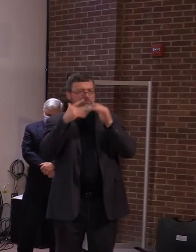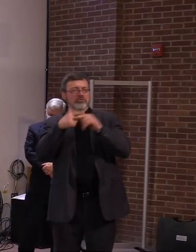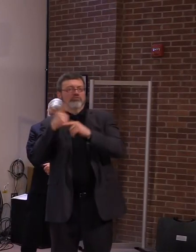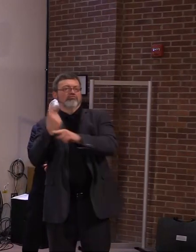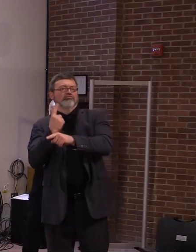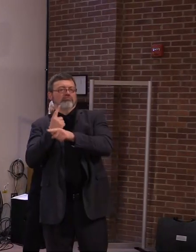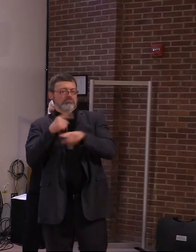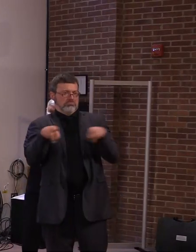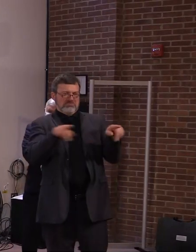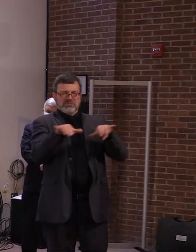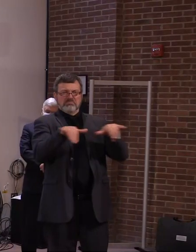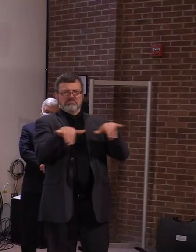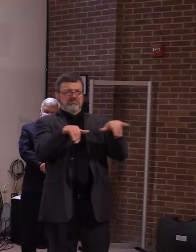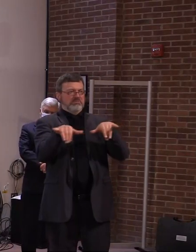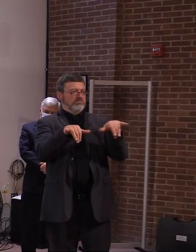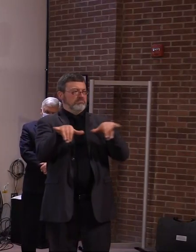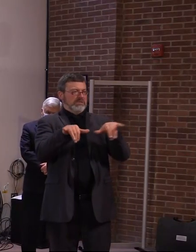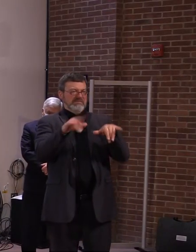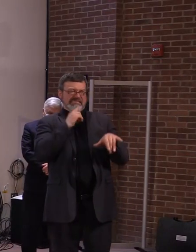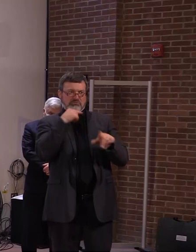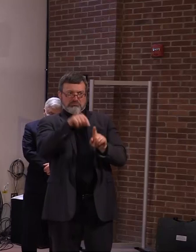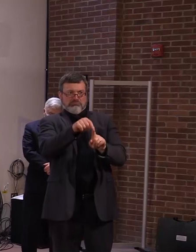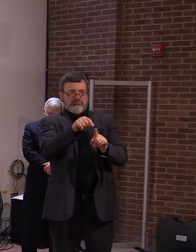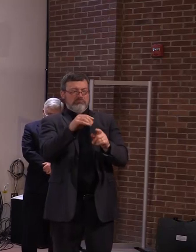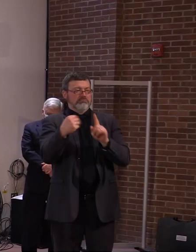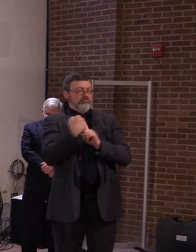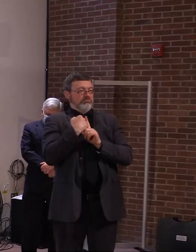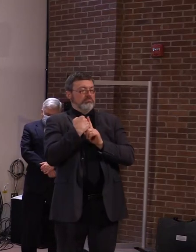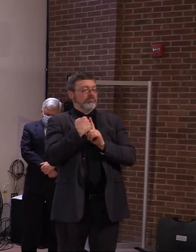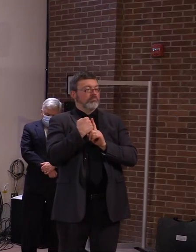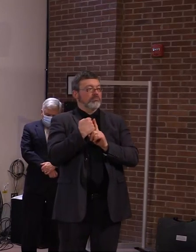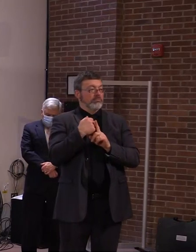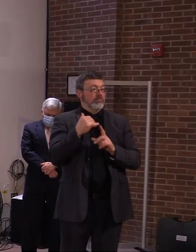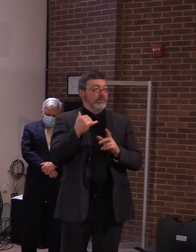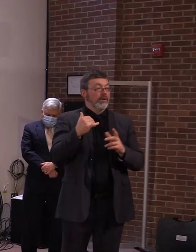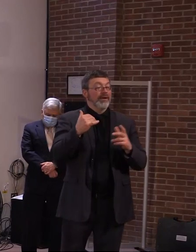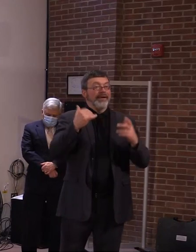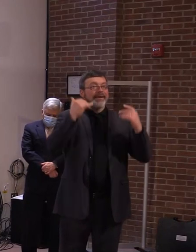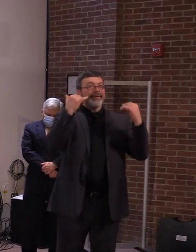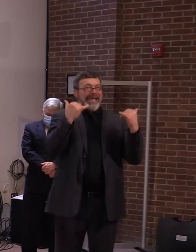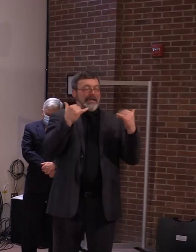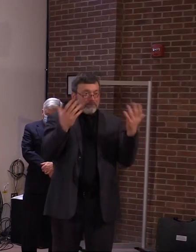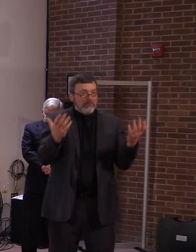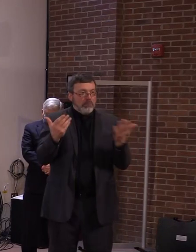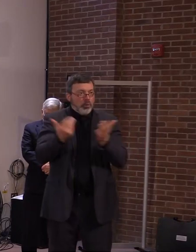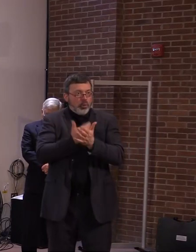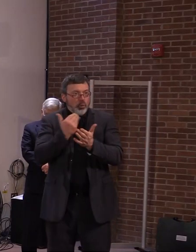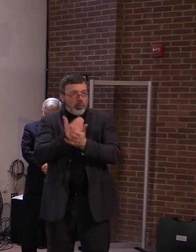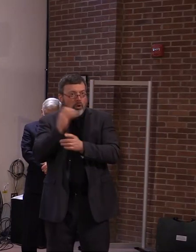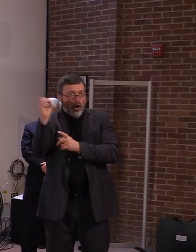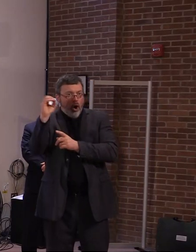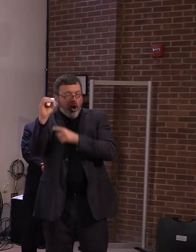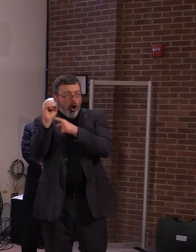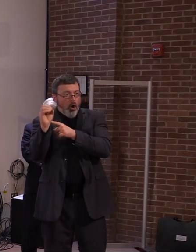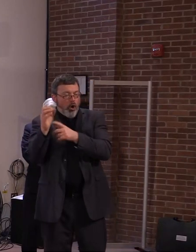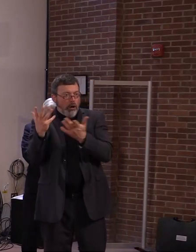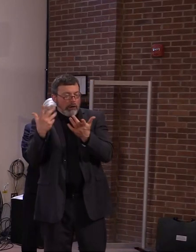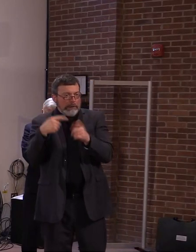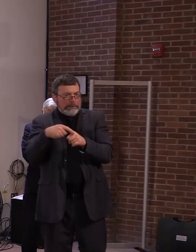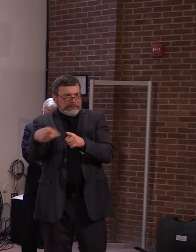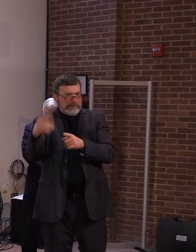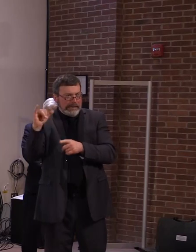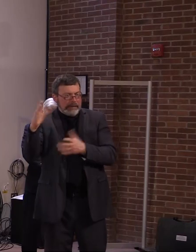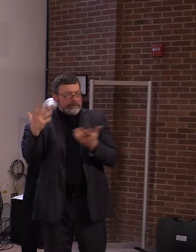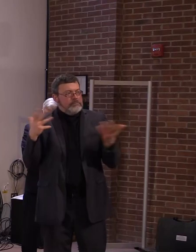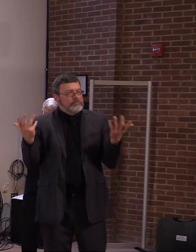hope is that some of the early data is accurate and it won't be more severe, even if it is more contagious. But we'll have to